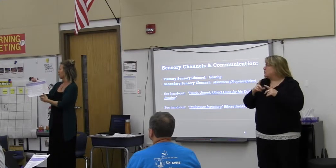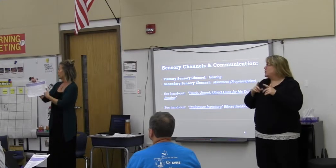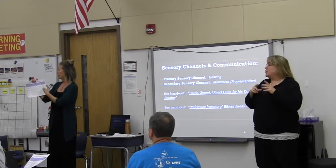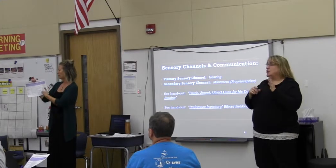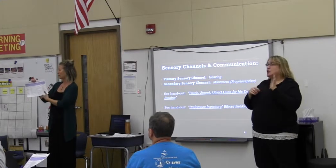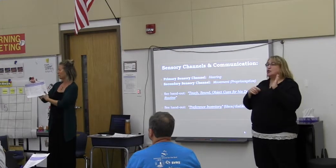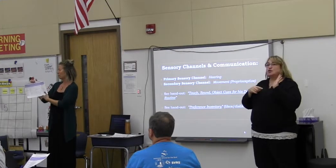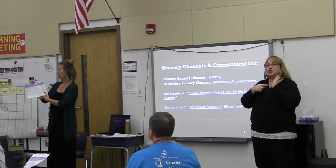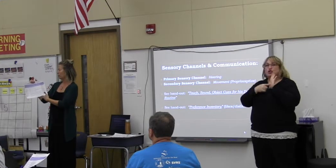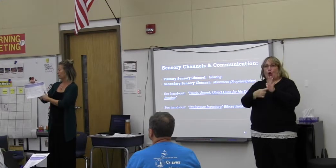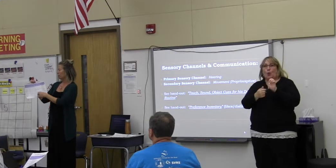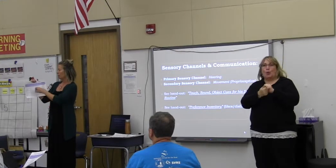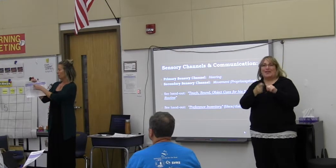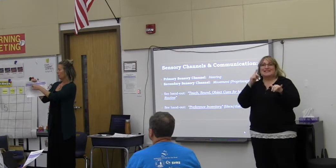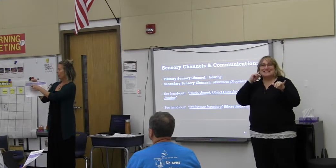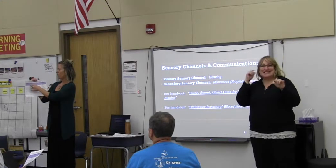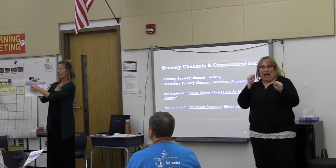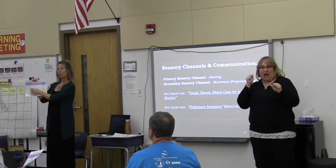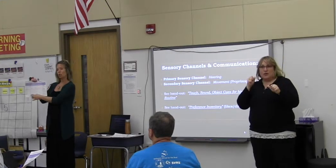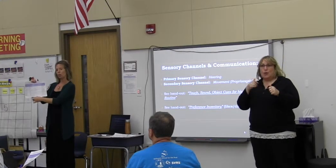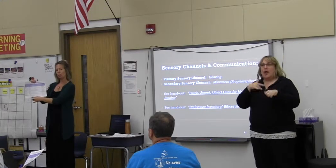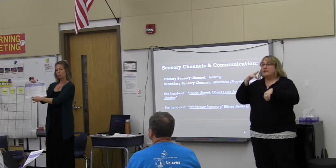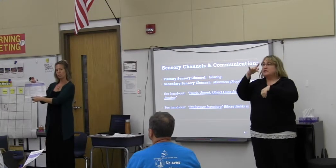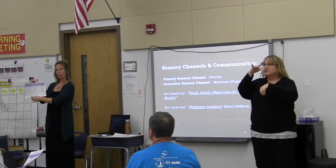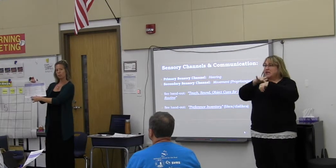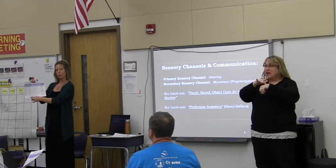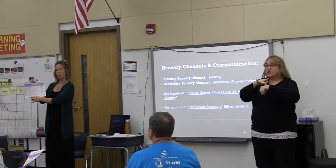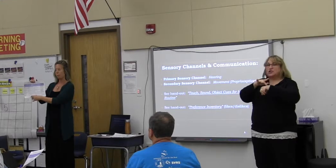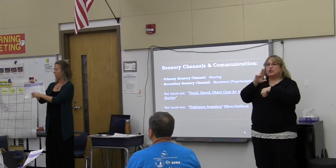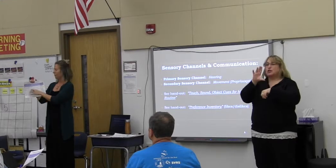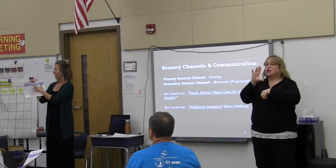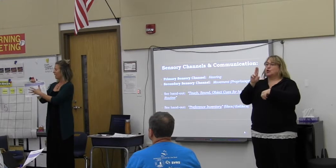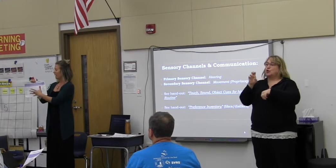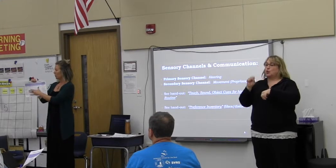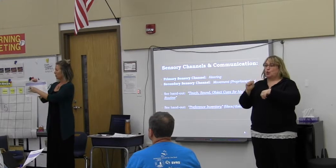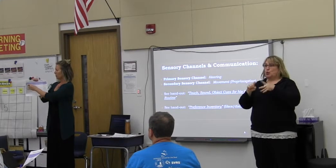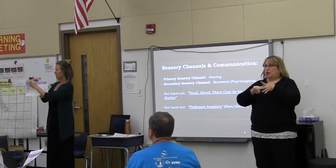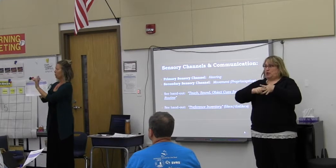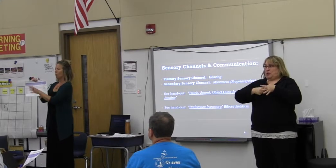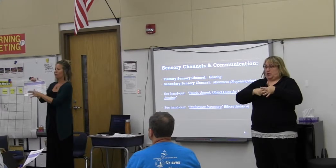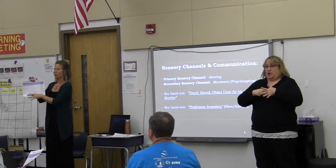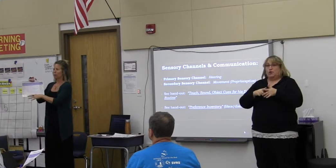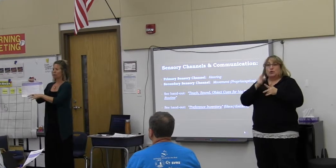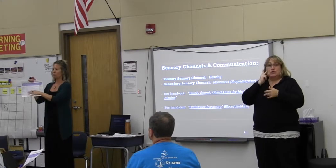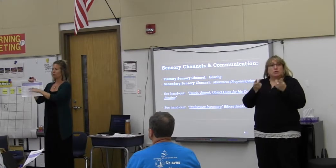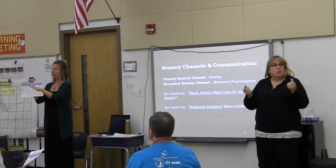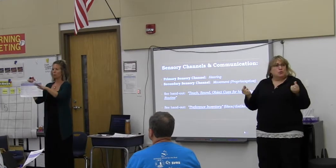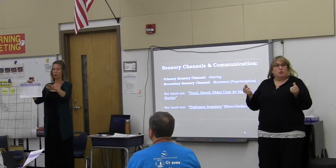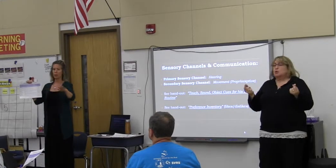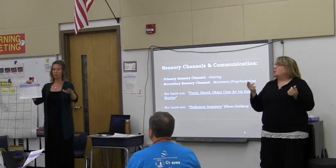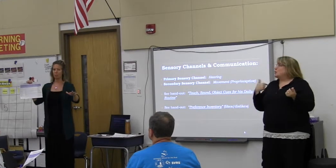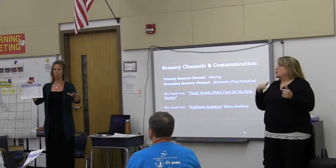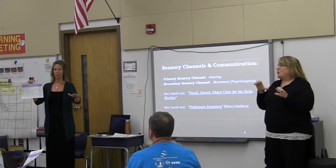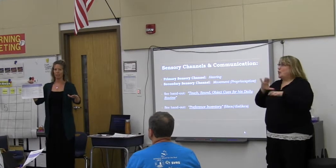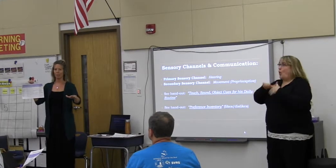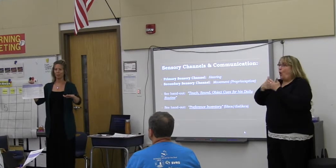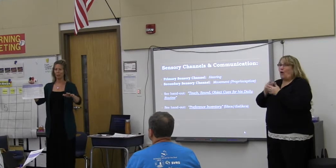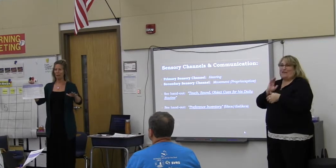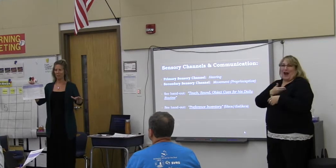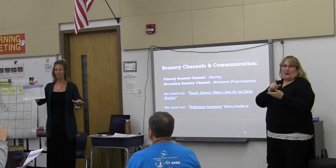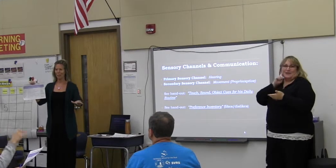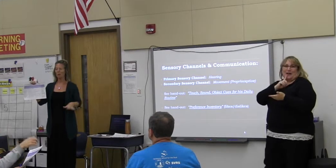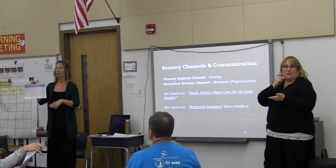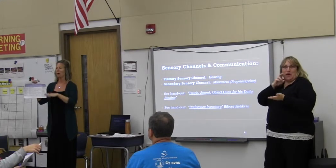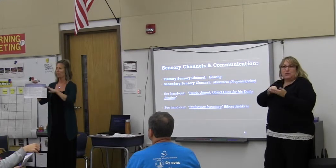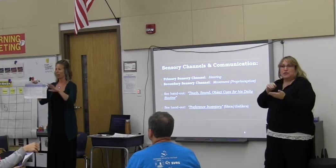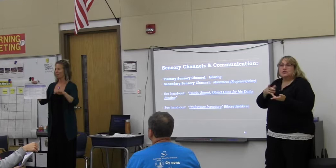through sound is a really big one. So we have touch cues that we do with him. And as you can see, what we do this with all the deafblind kids. So if you